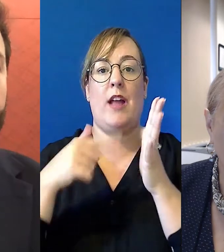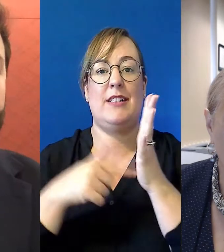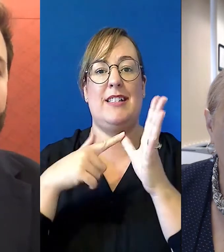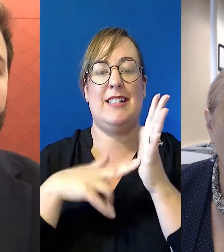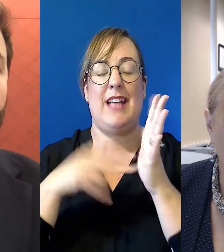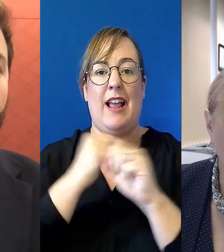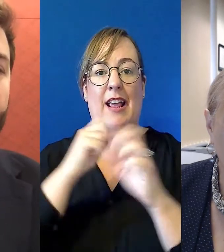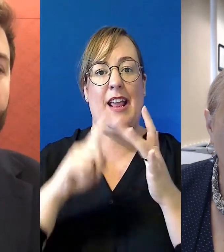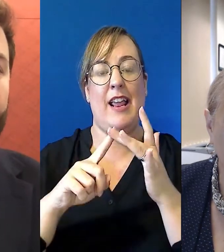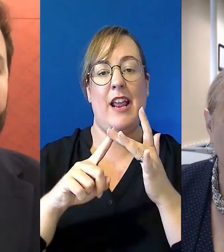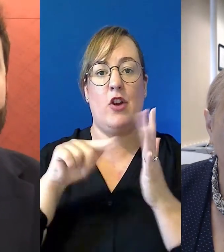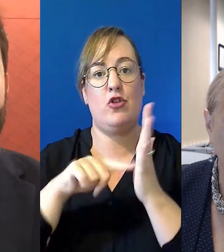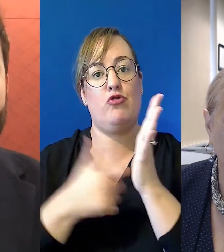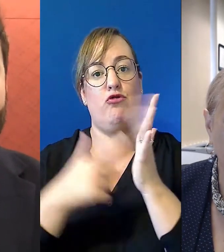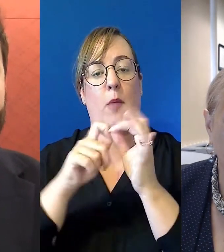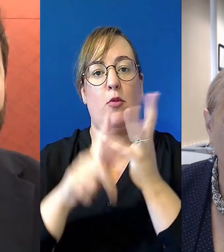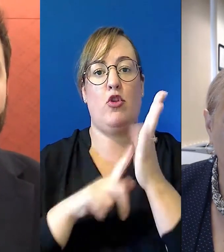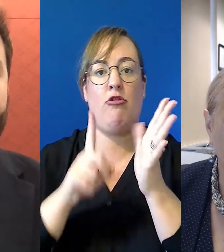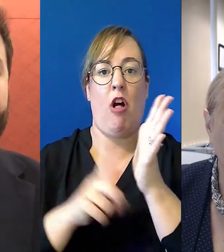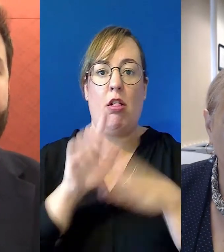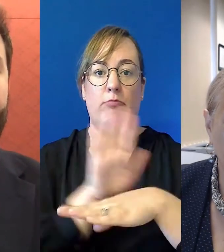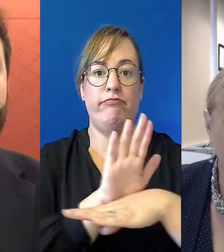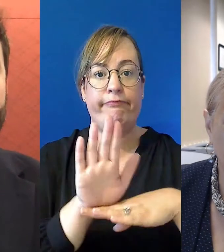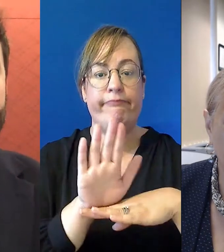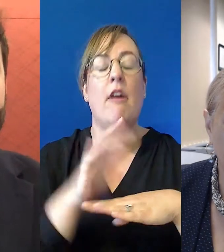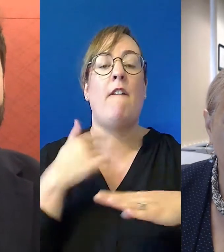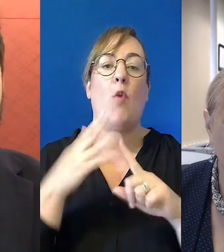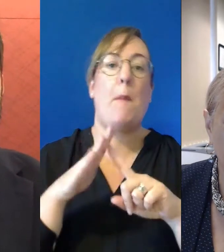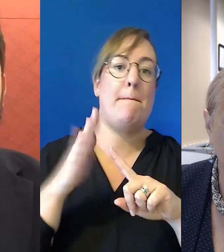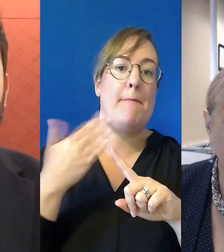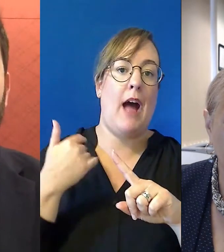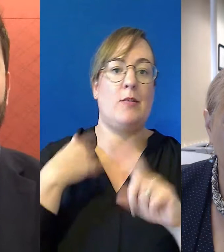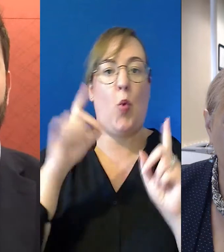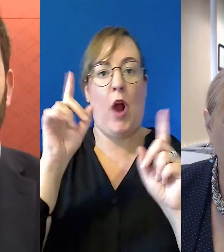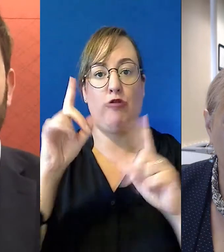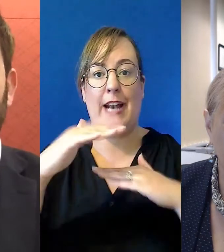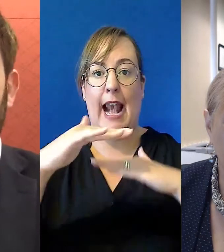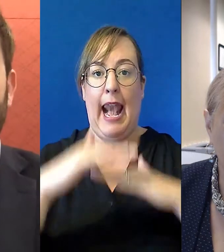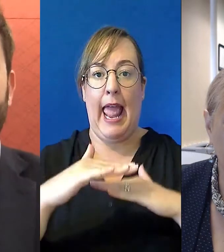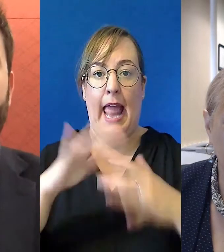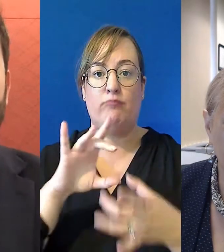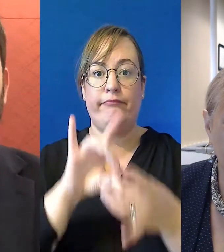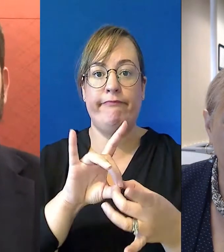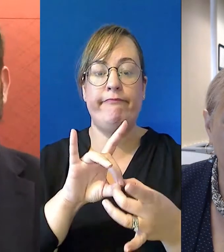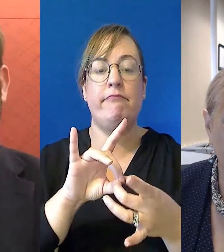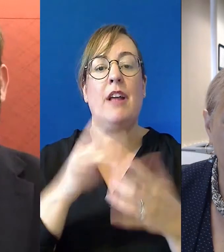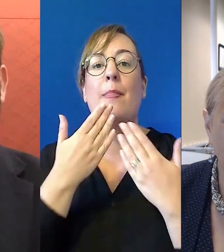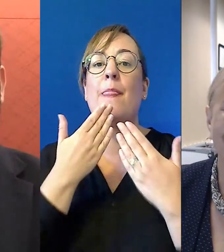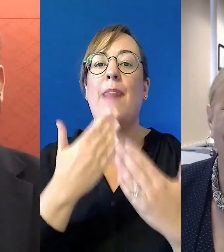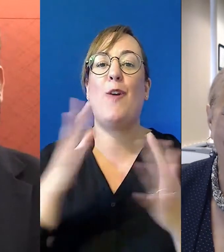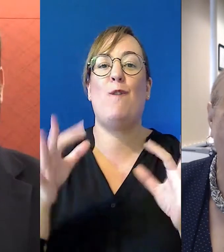on a number of past and current claims. Judge Fox, Caren, thank you for joining